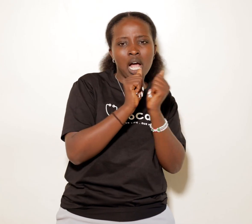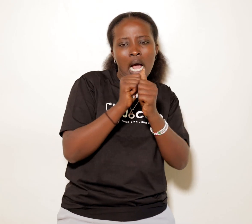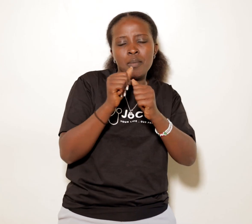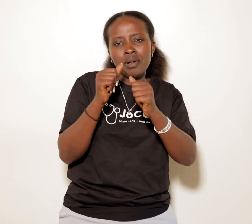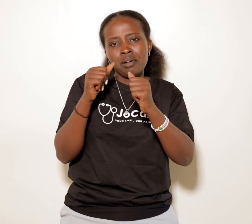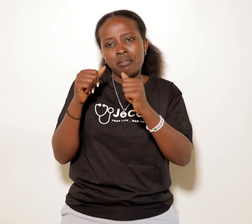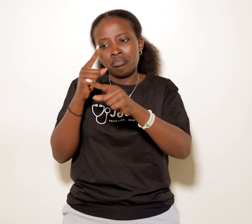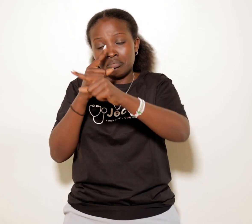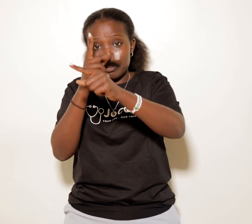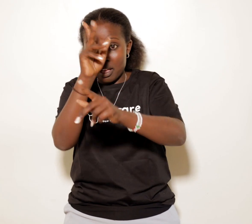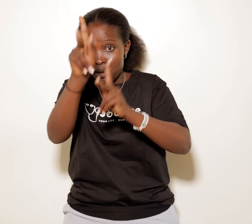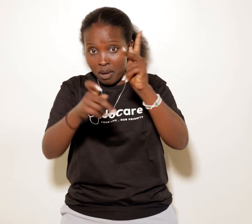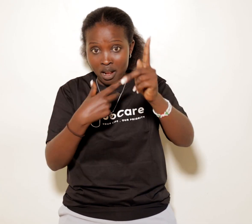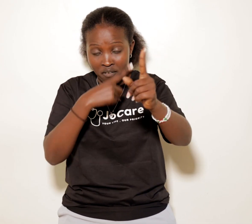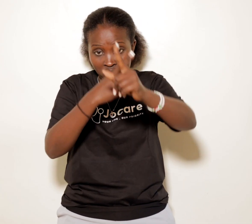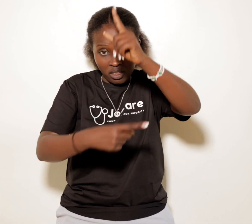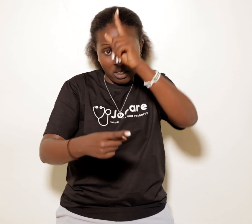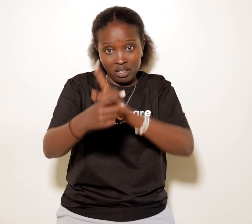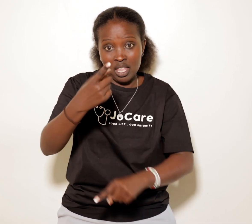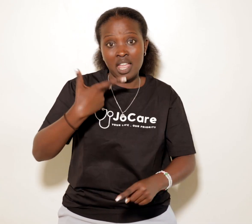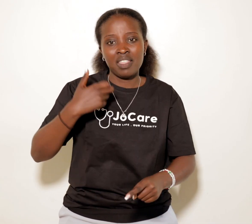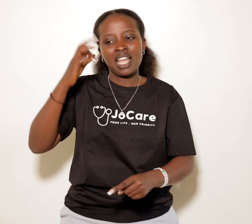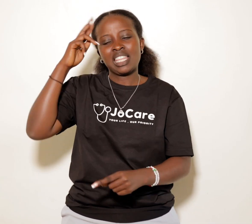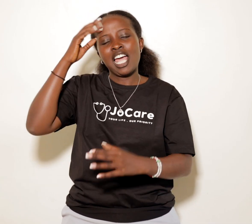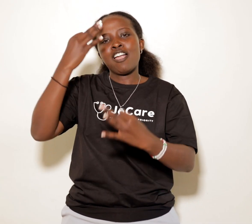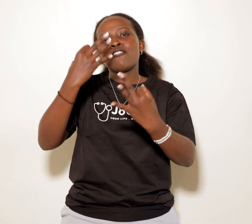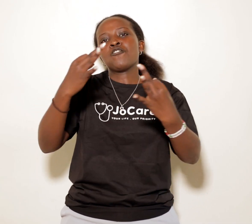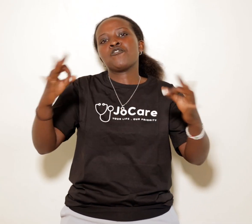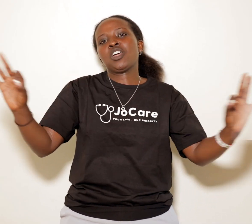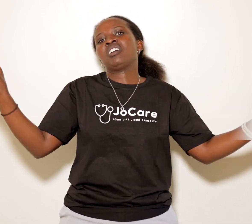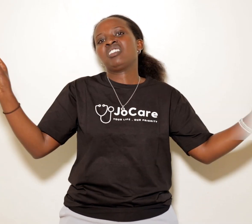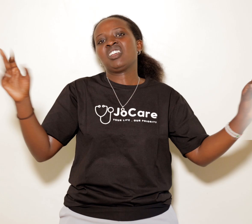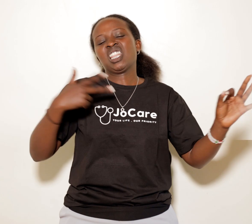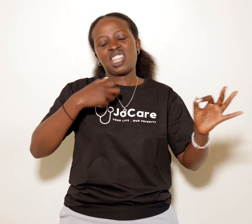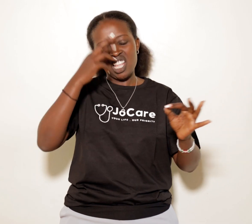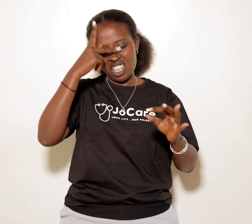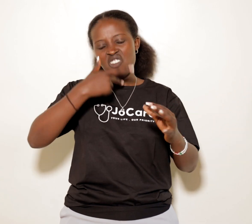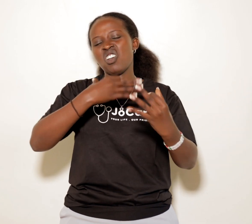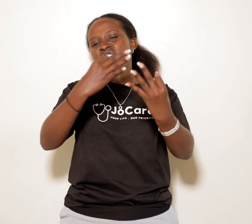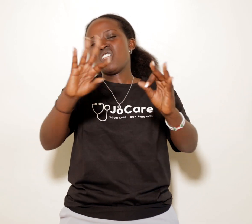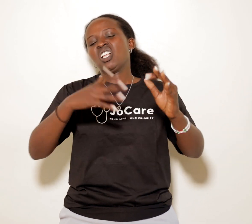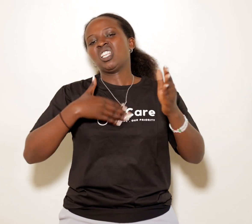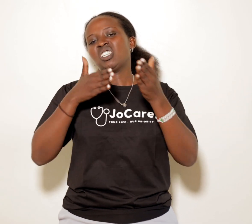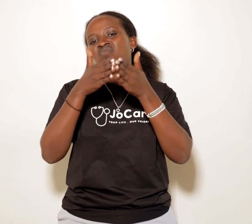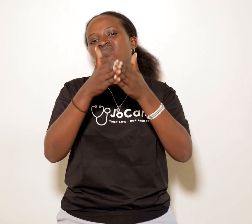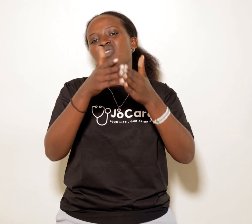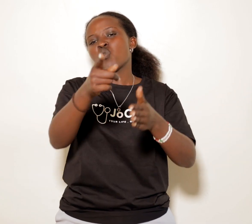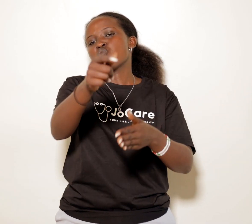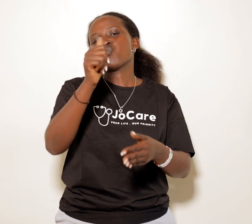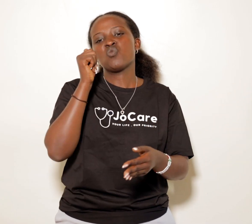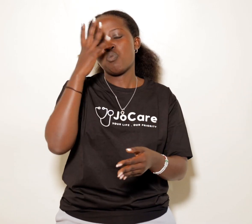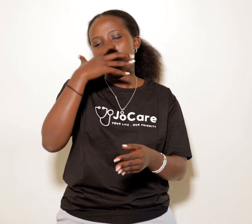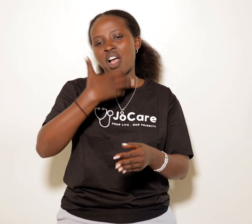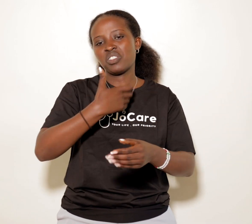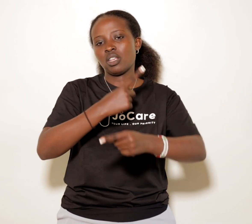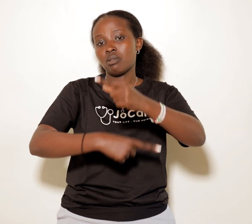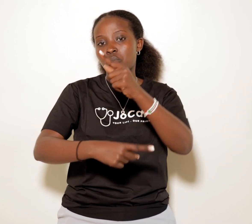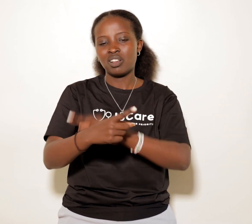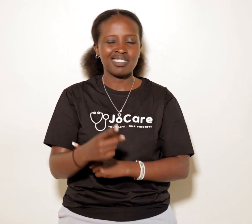sexual health education, it's like a ticket free to have sex, which is actually not right. So we are also trying to warn them